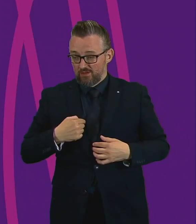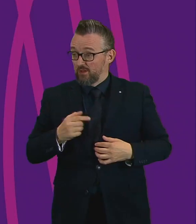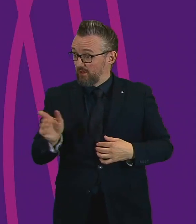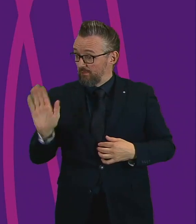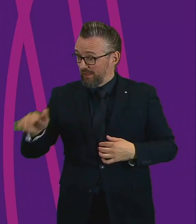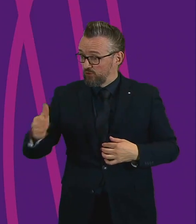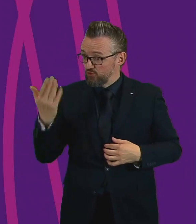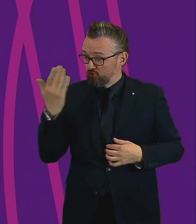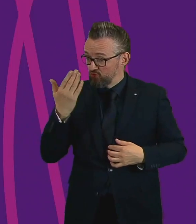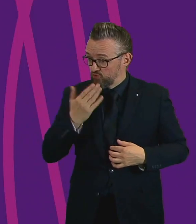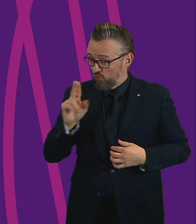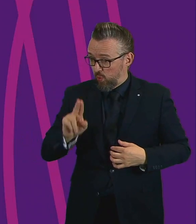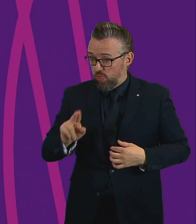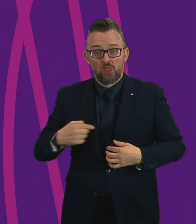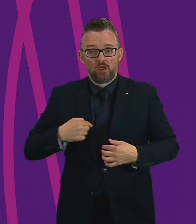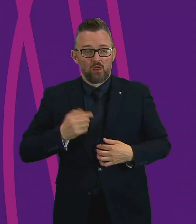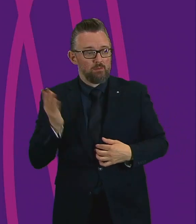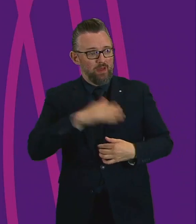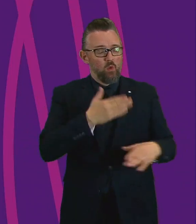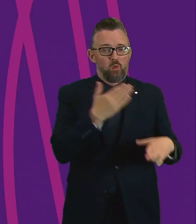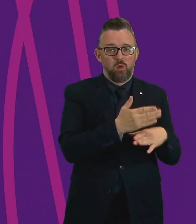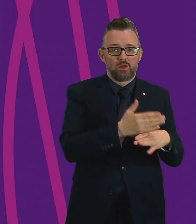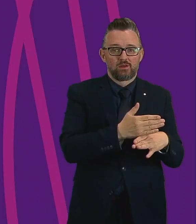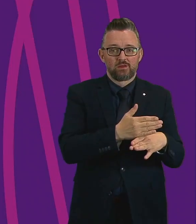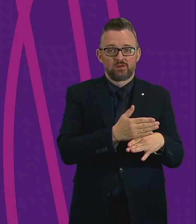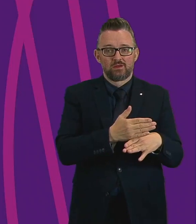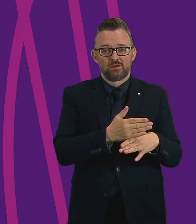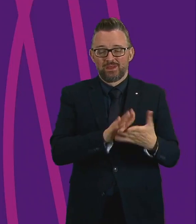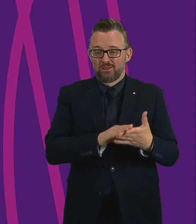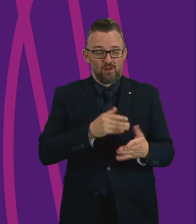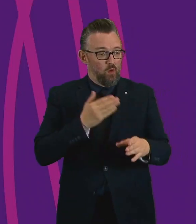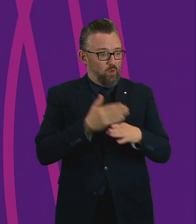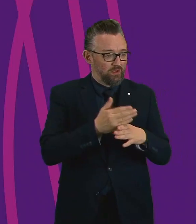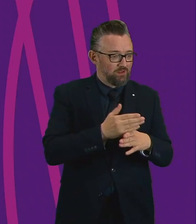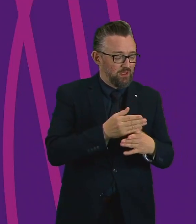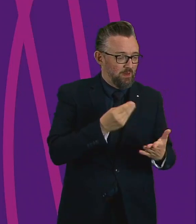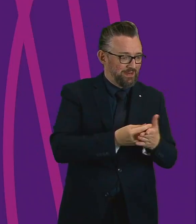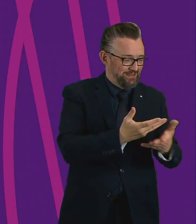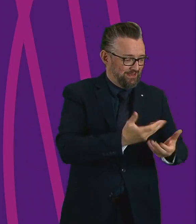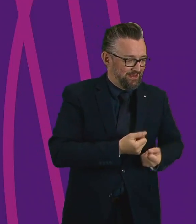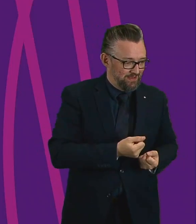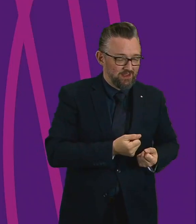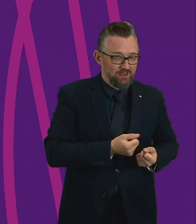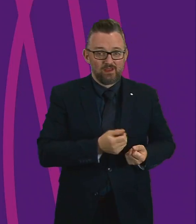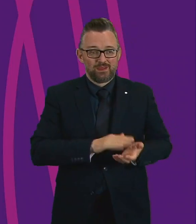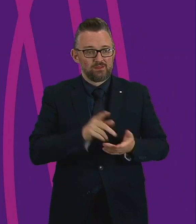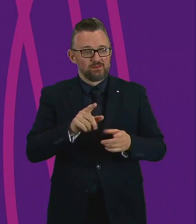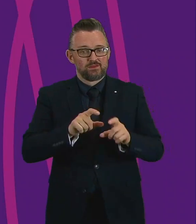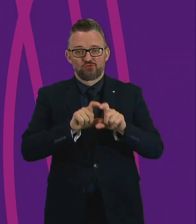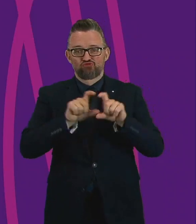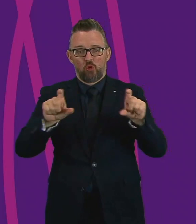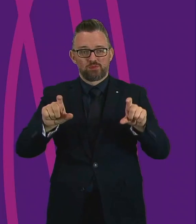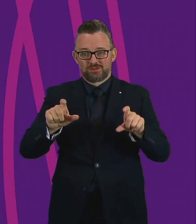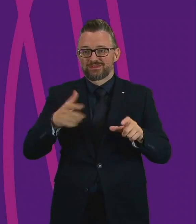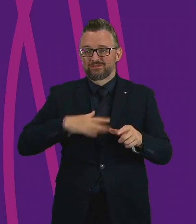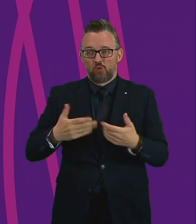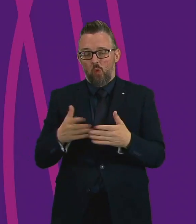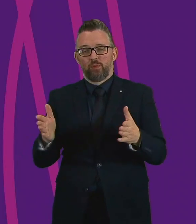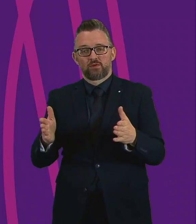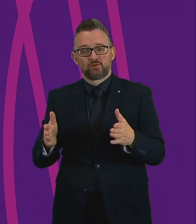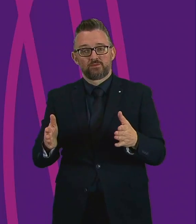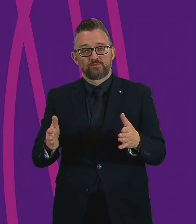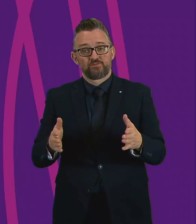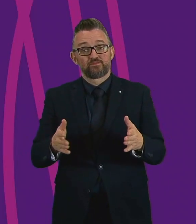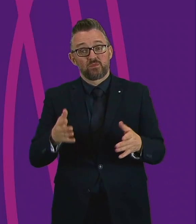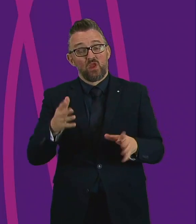going to reopen workplaces and have enough money in our economy that shops are required. And it's not just about